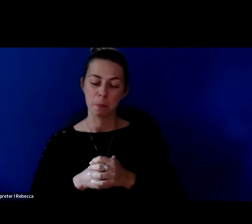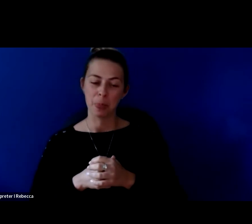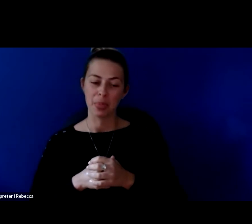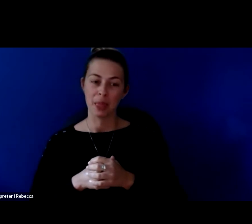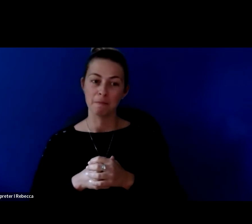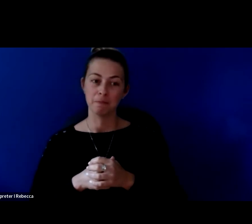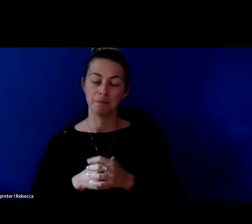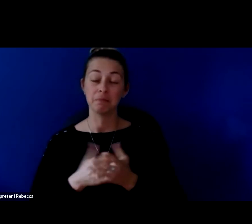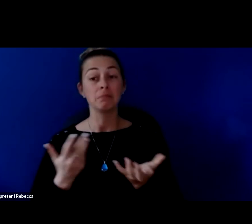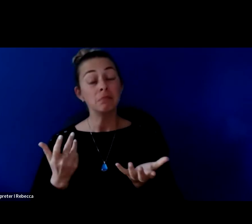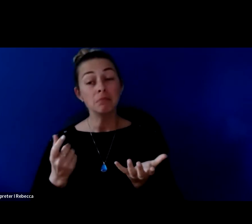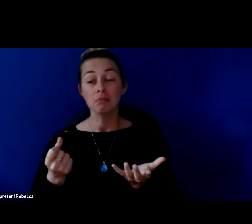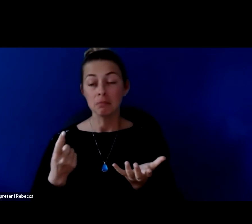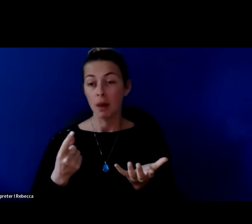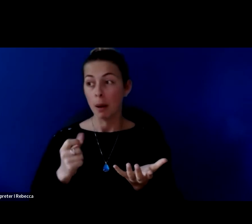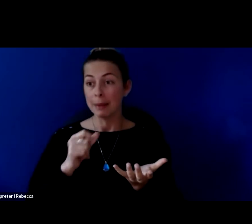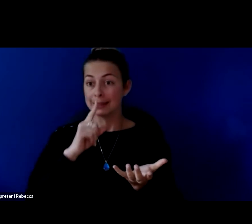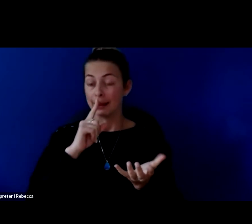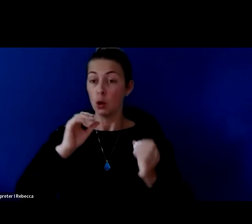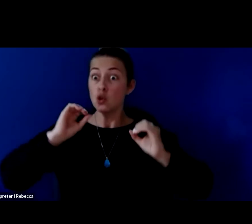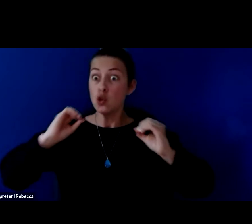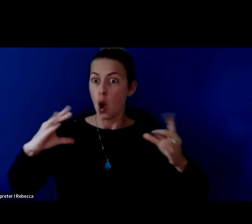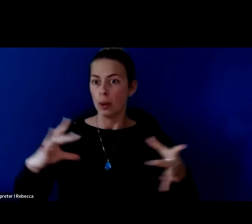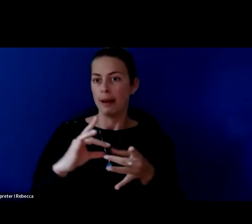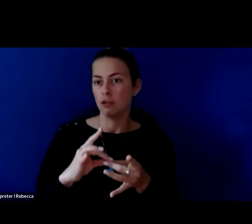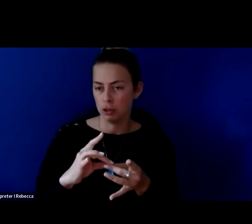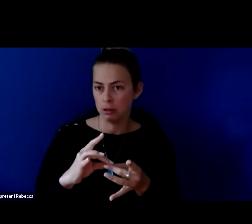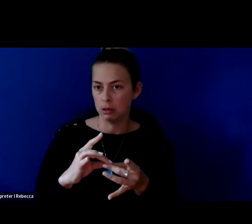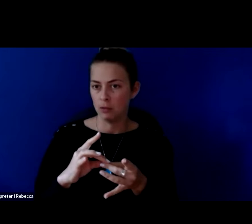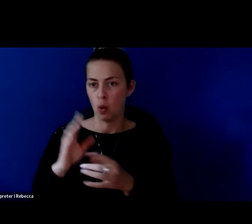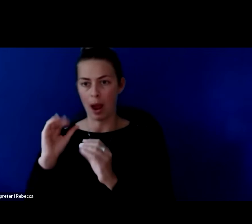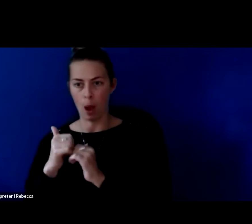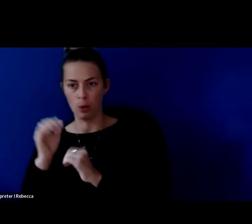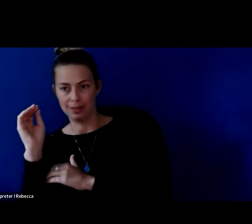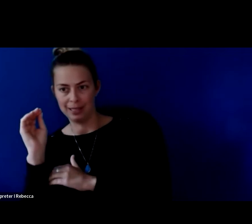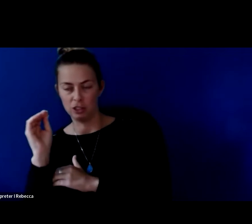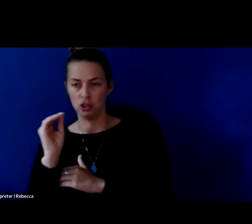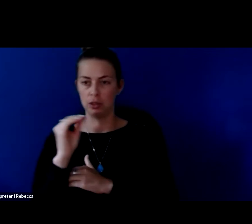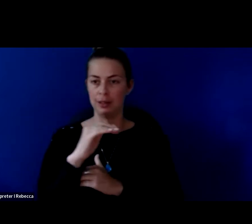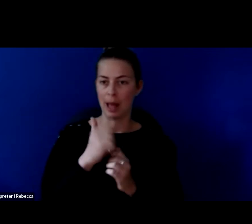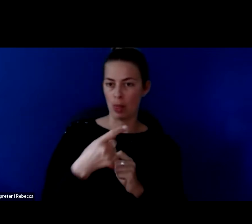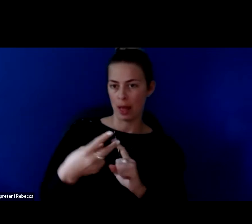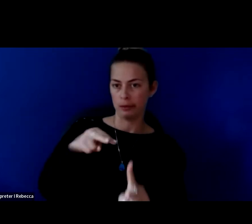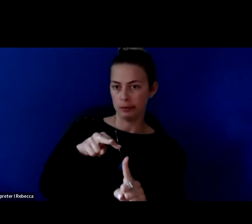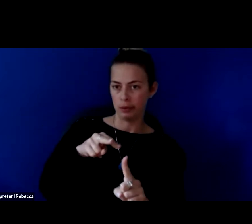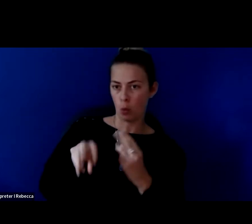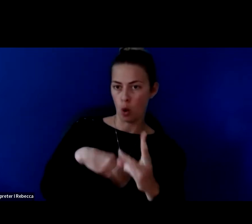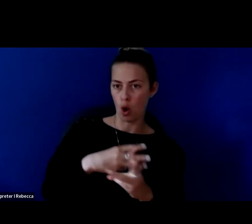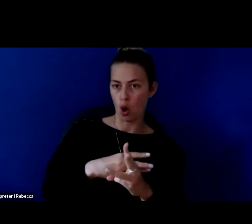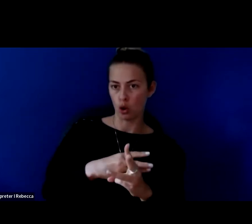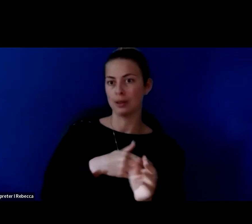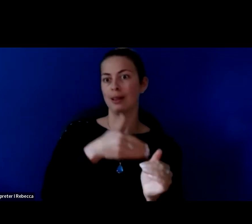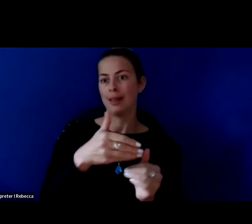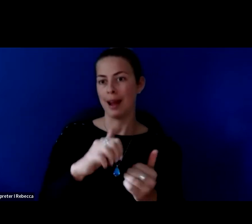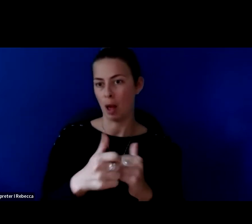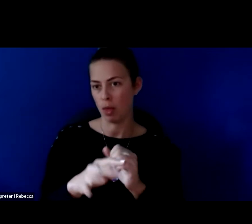which isn't to say that there isn't a connection between what we teach in the classroom and how they see the world and how they want to vote as a result.